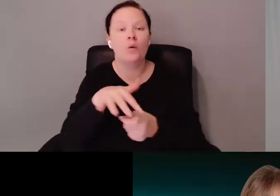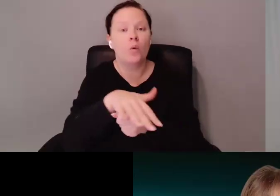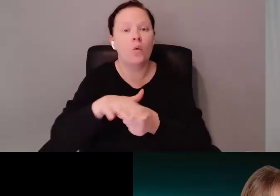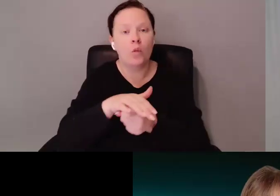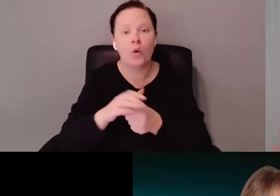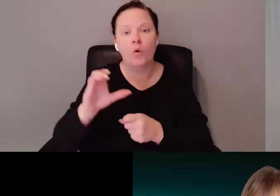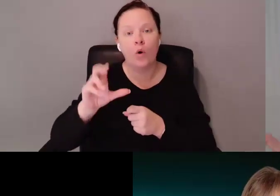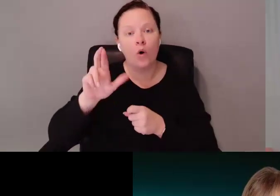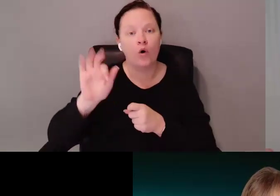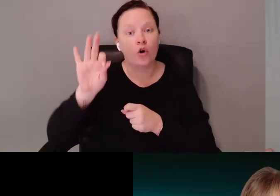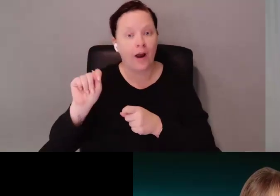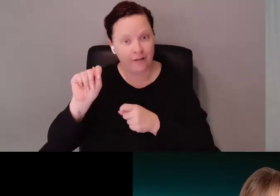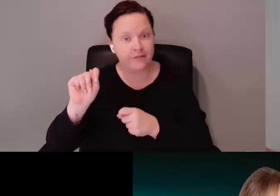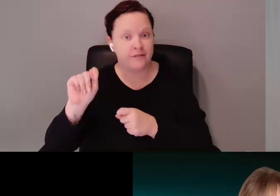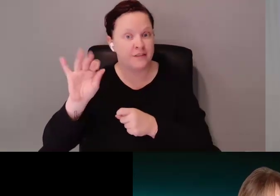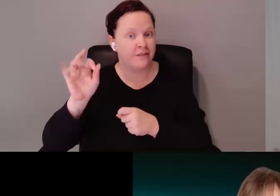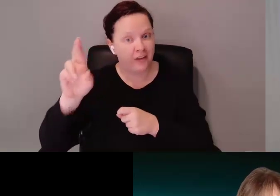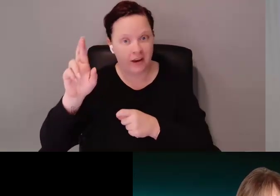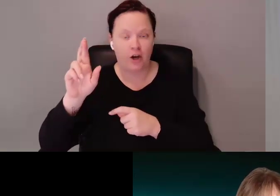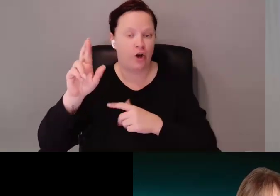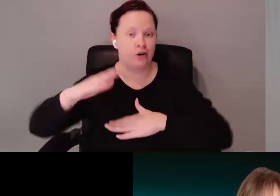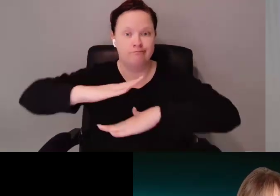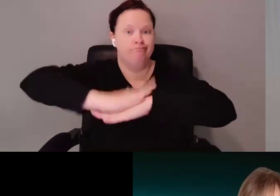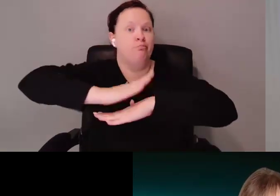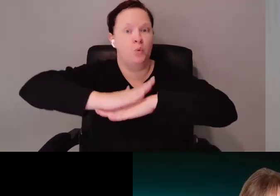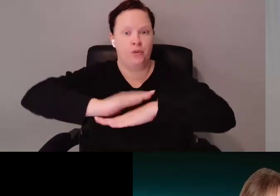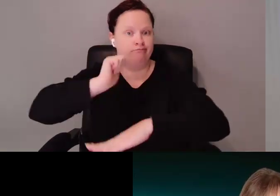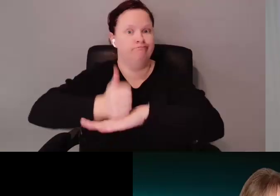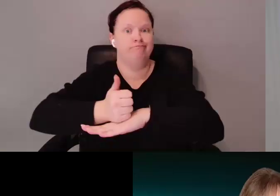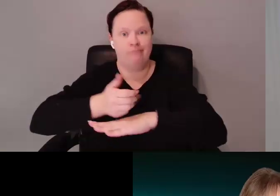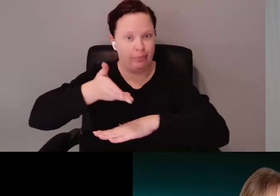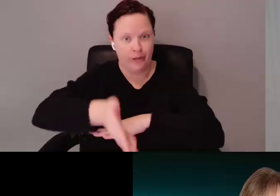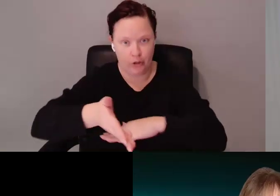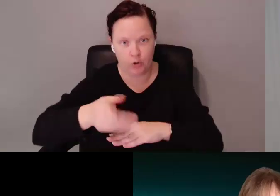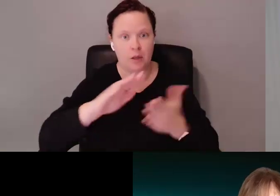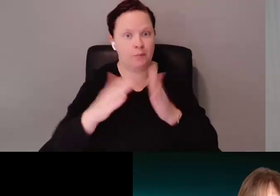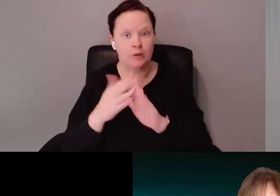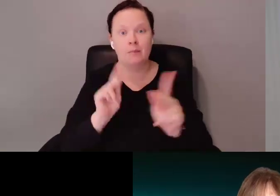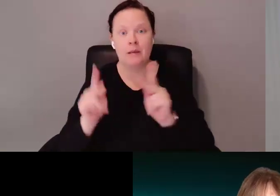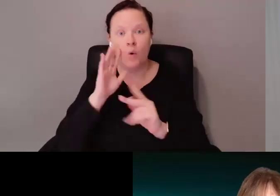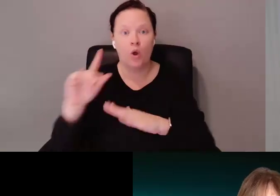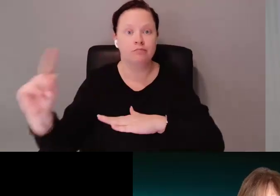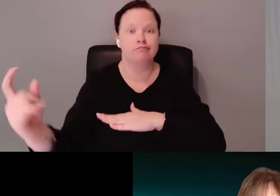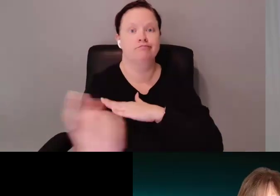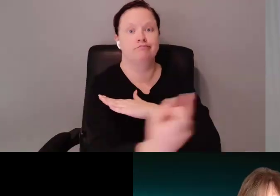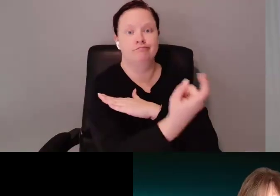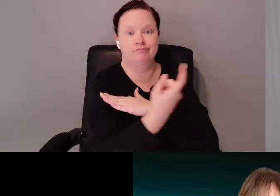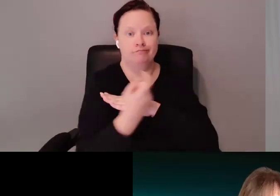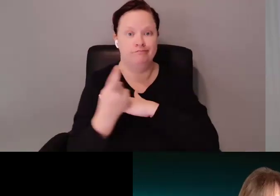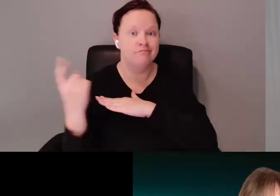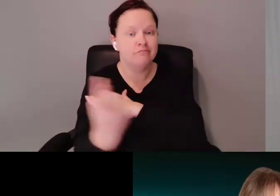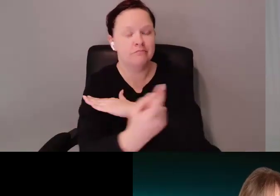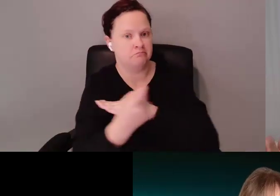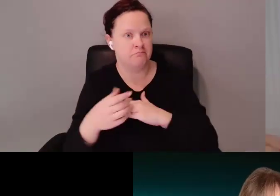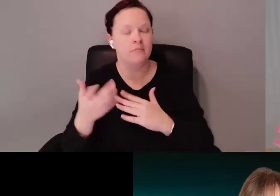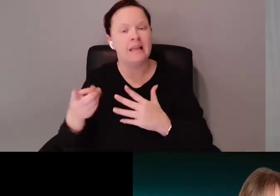crafts market or Sunday market or something in your community. That's kind of like inside sales as far